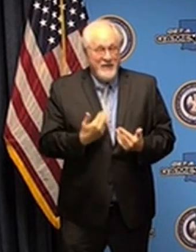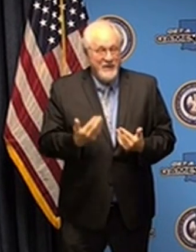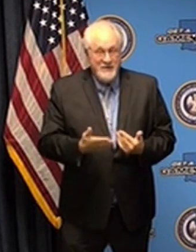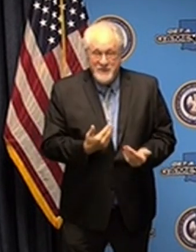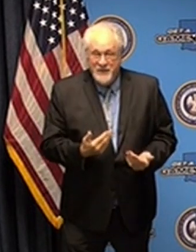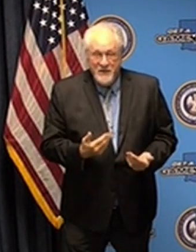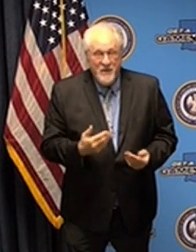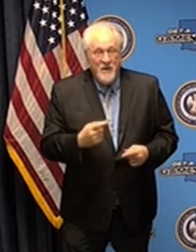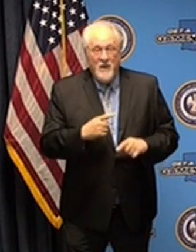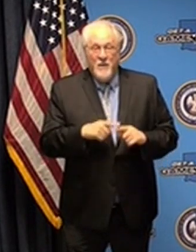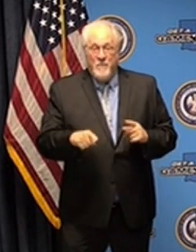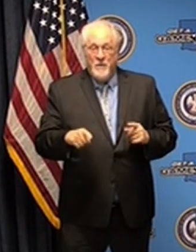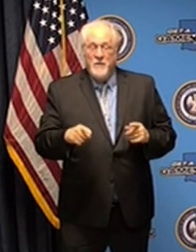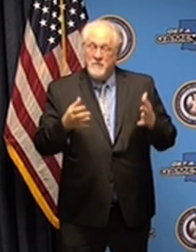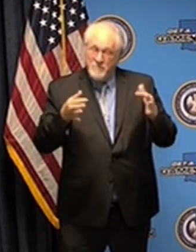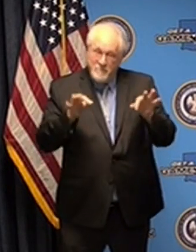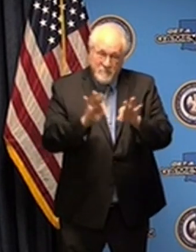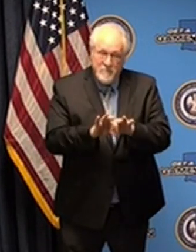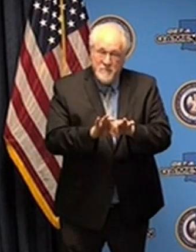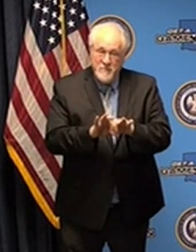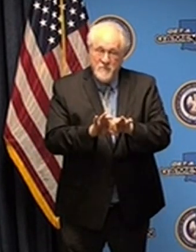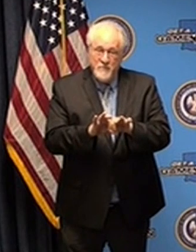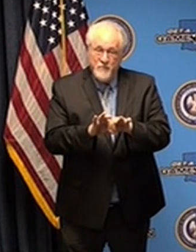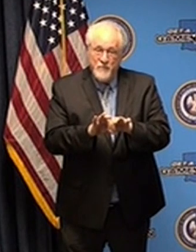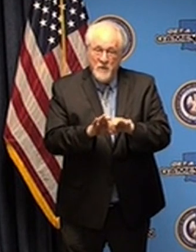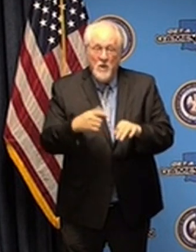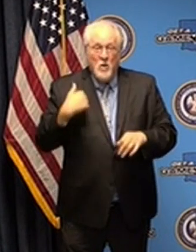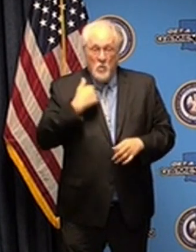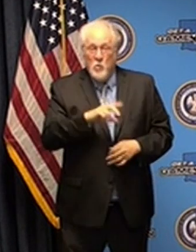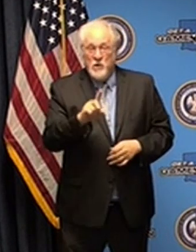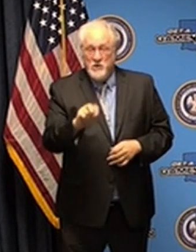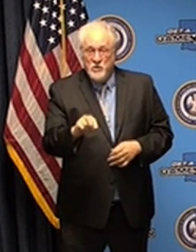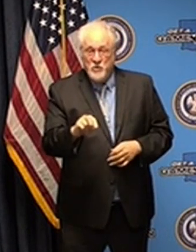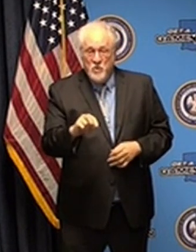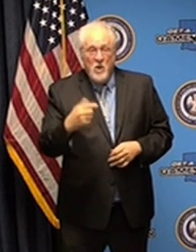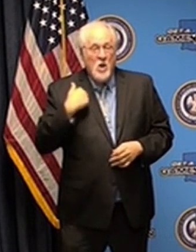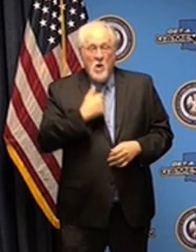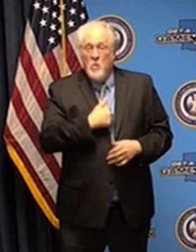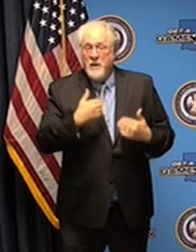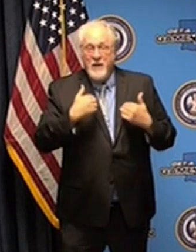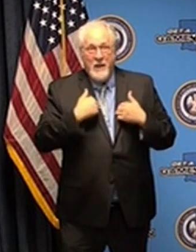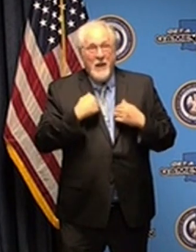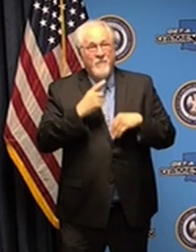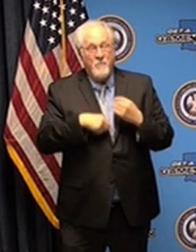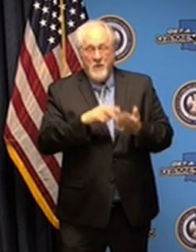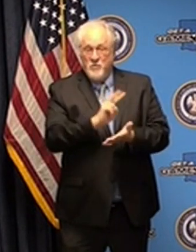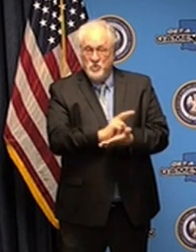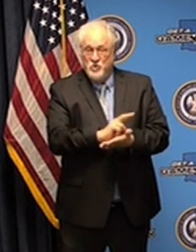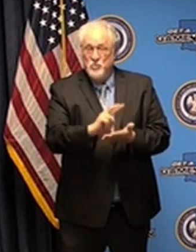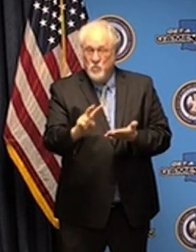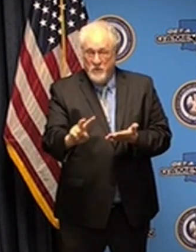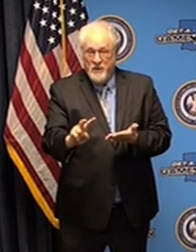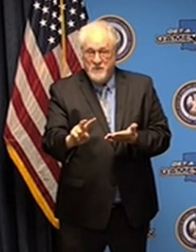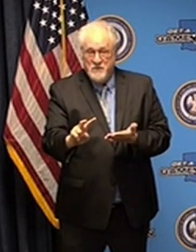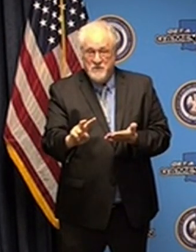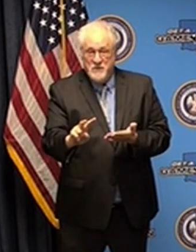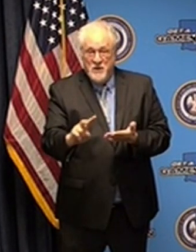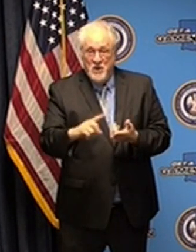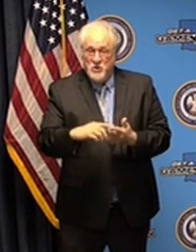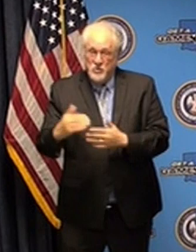to us, you know, but it's critically important that we do this. We have literally about 2 weeks if we're going